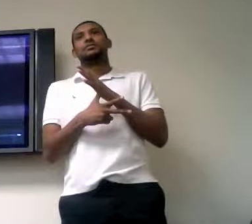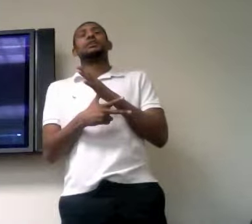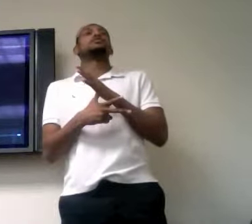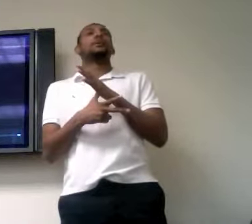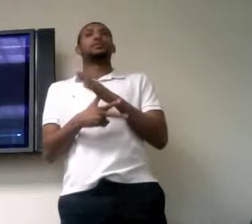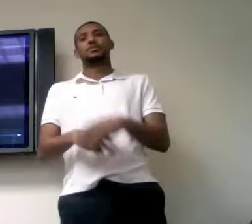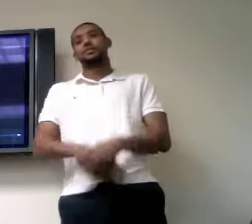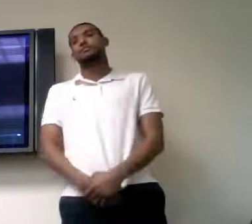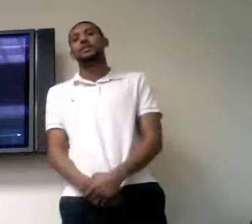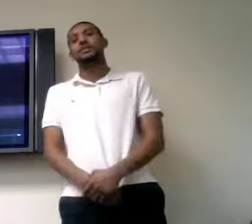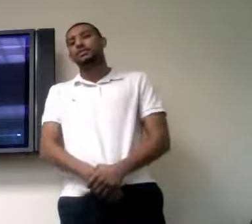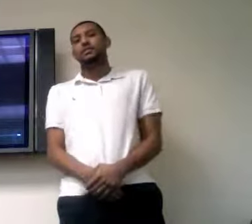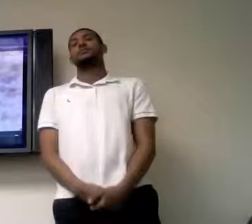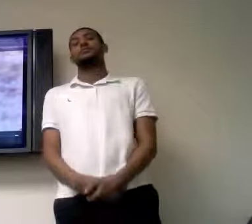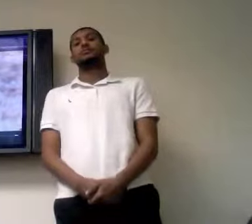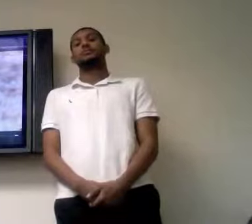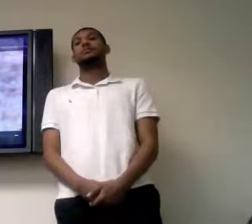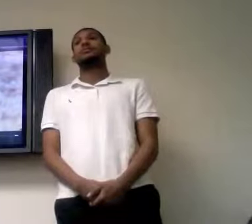Facial grammar, excuse me.